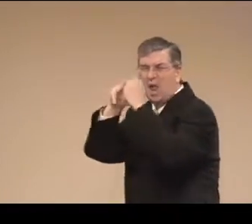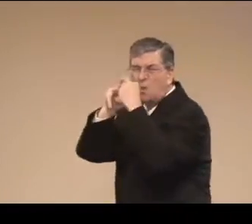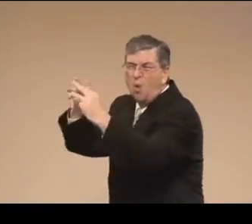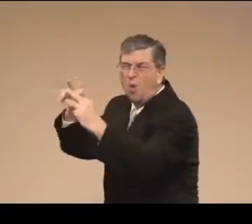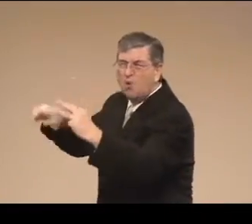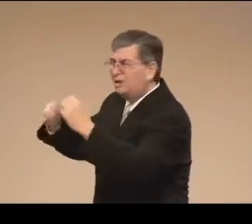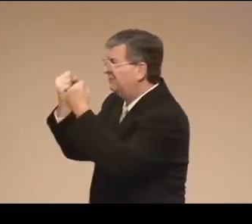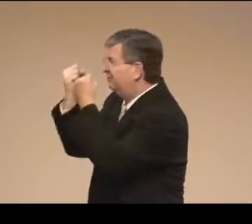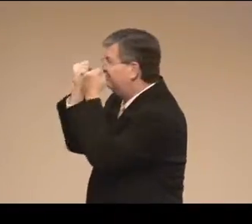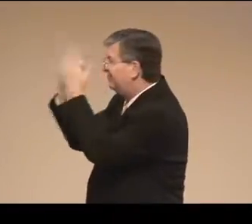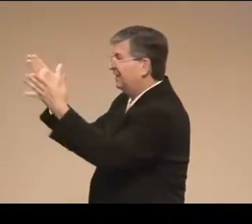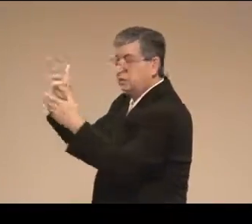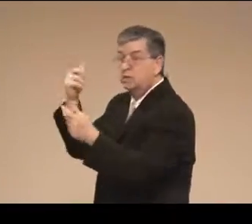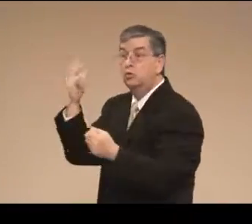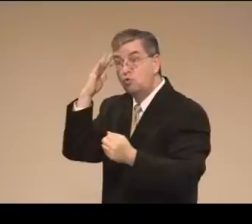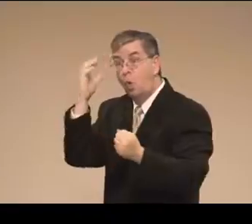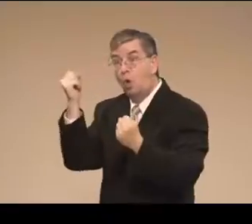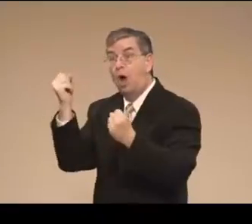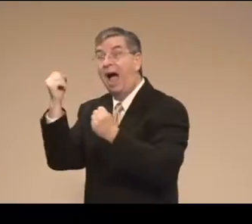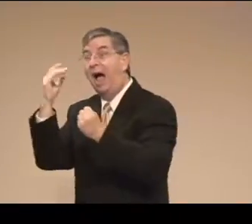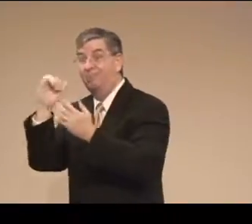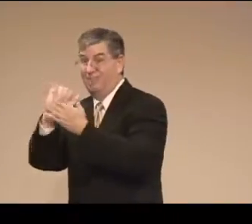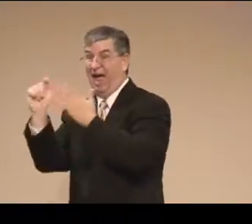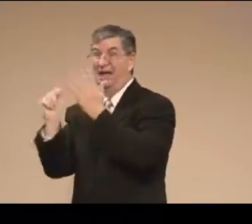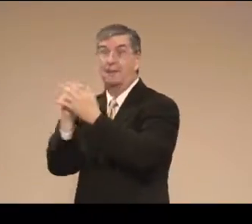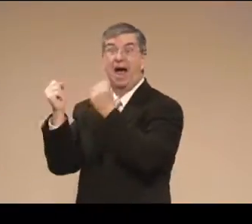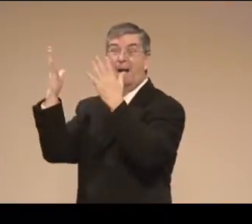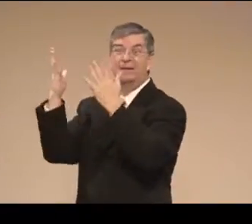Look at all the training that these Midianite warriors have.